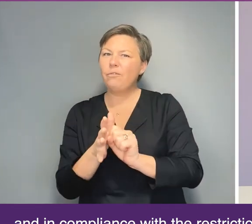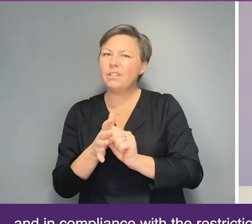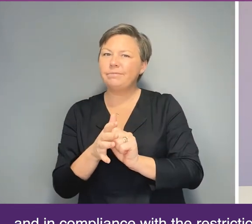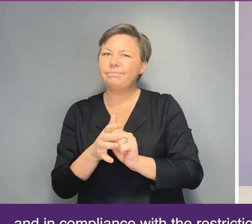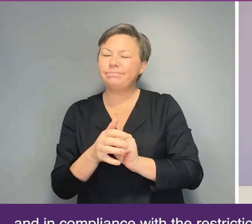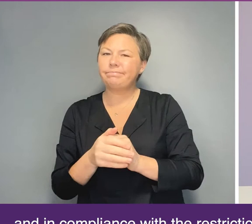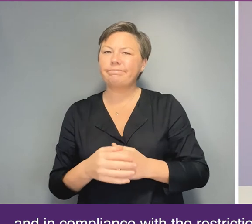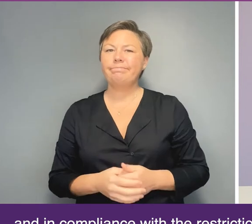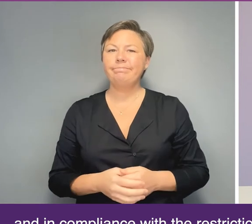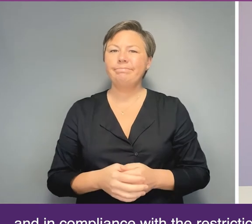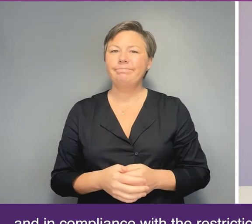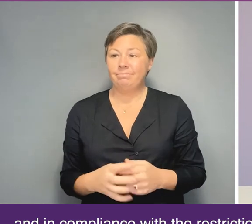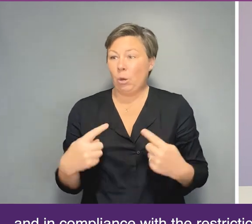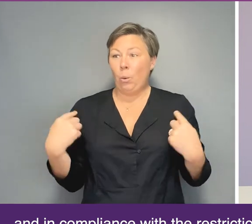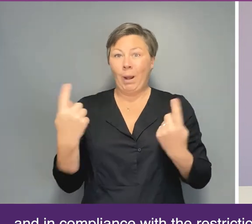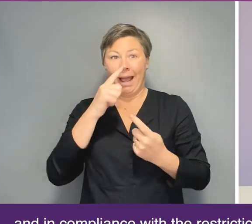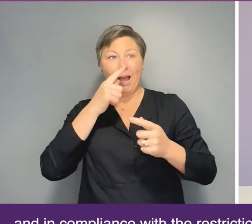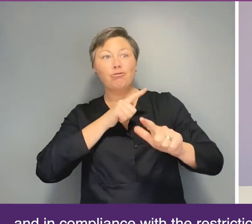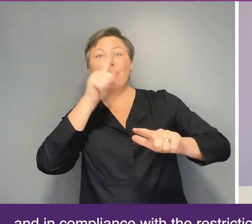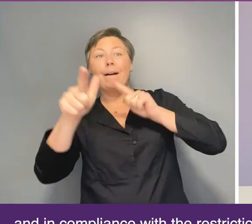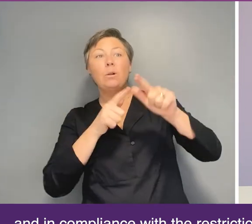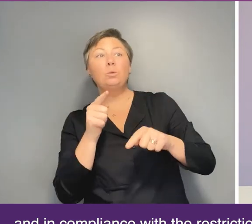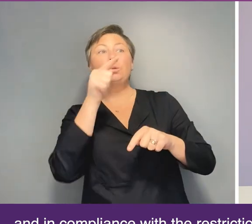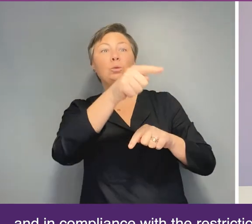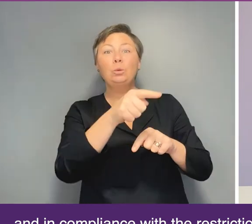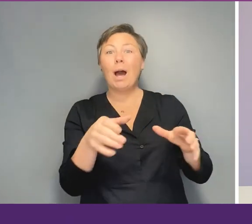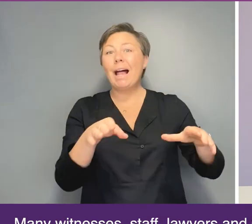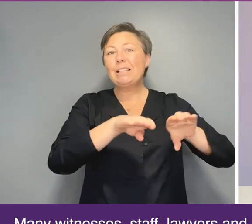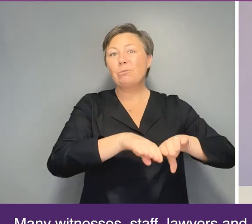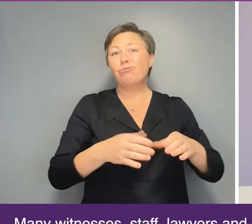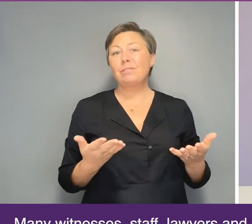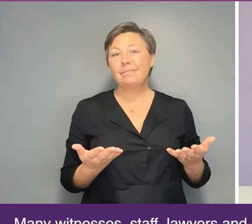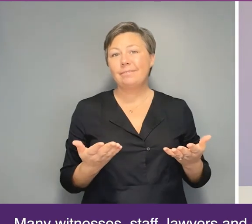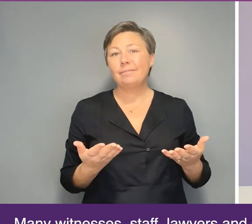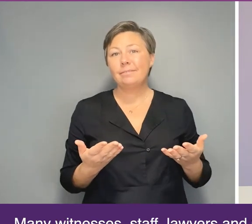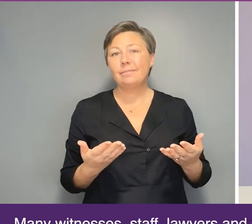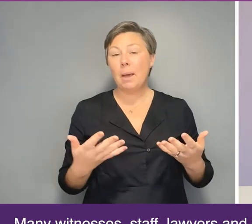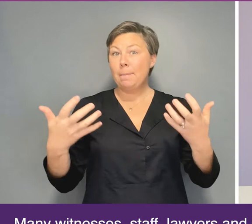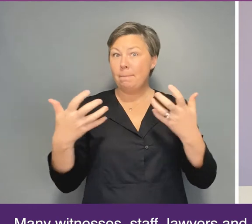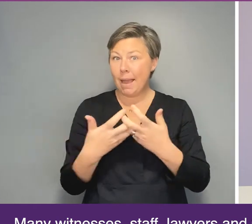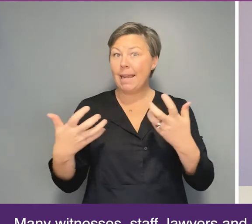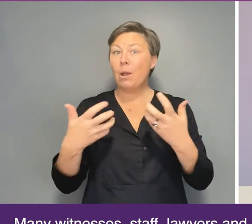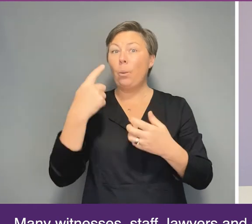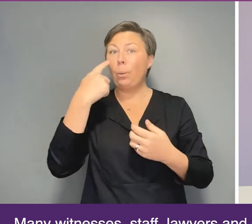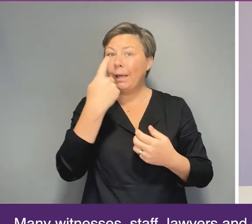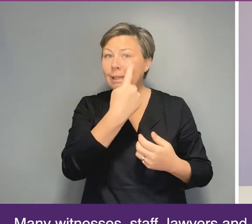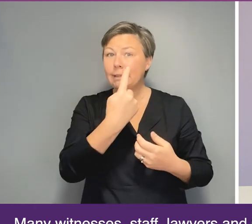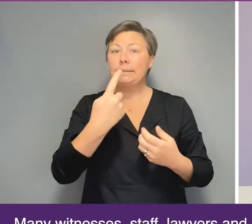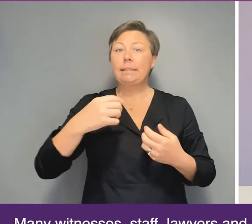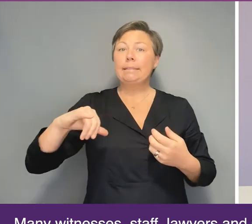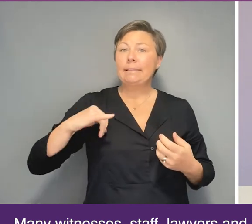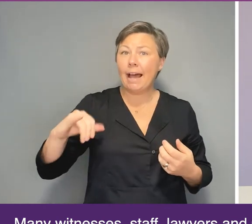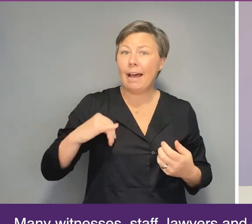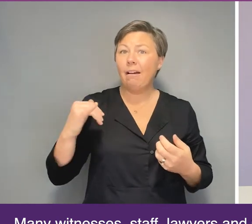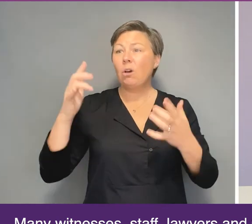travel to Alice Springs by people outside the Northern Territory. Many witnesses, staff, lawyers and commissioners